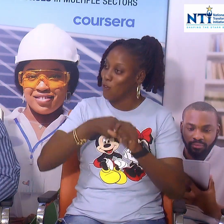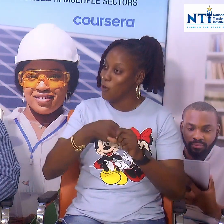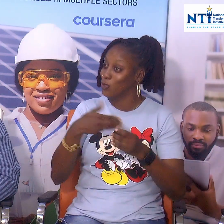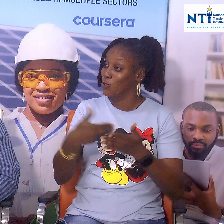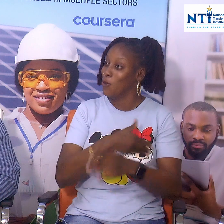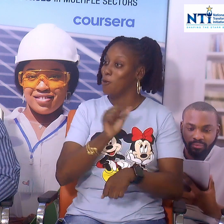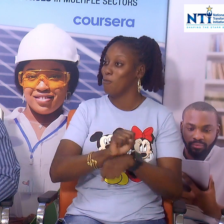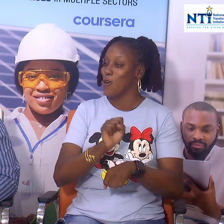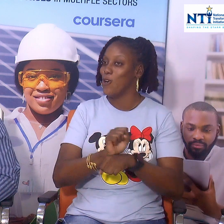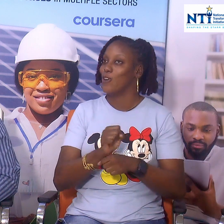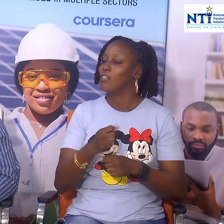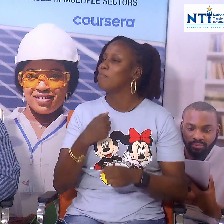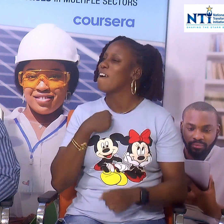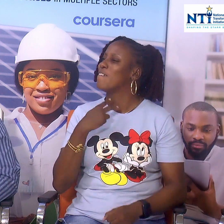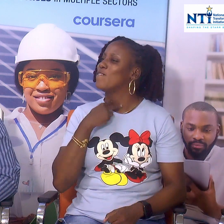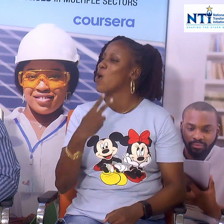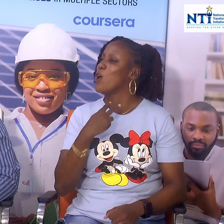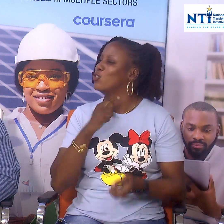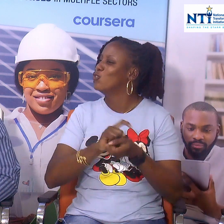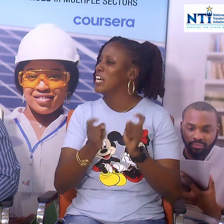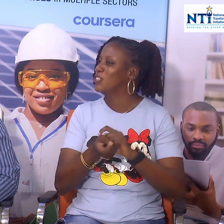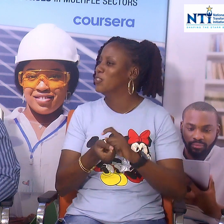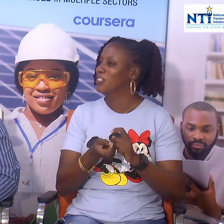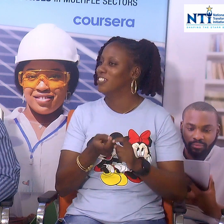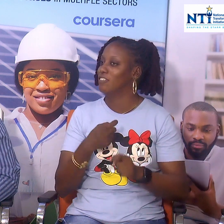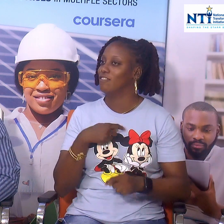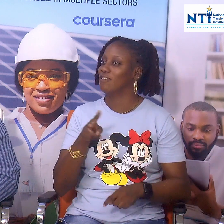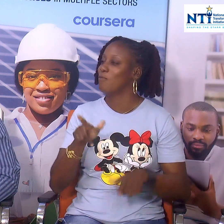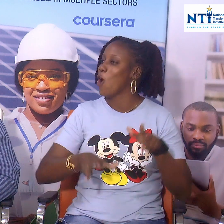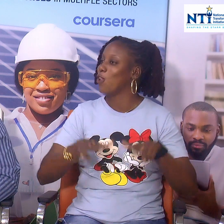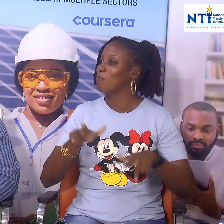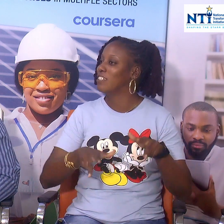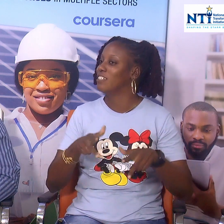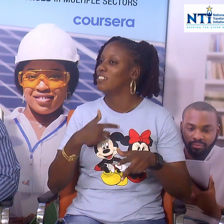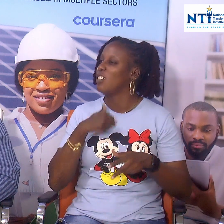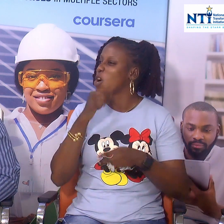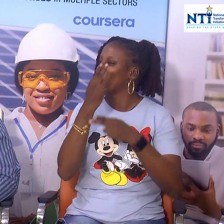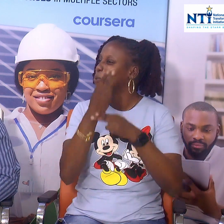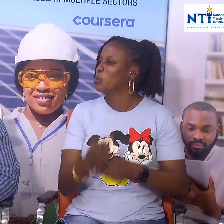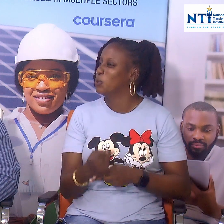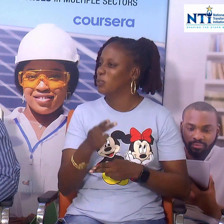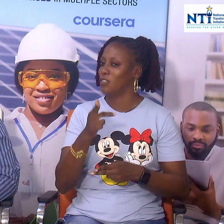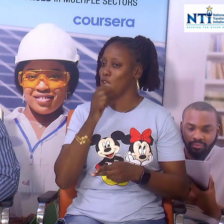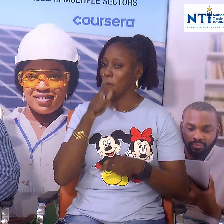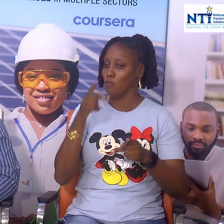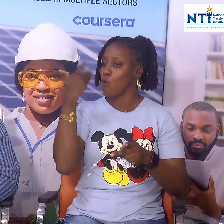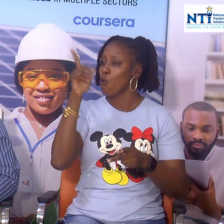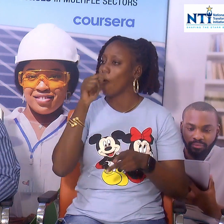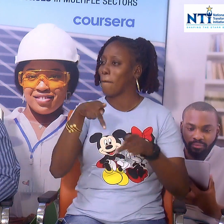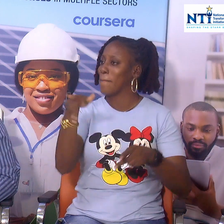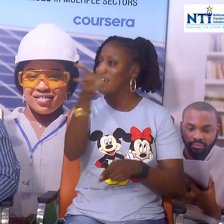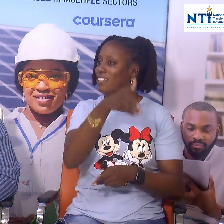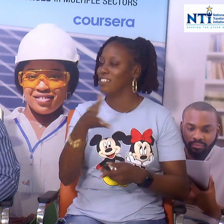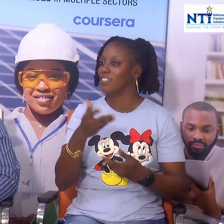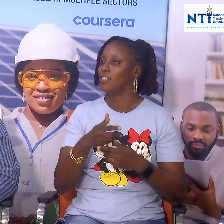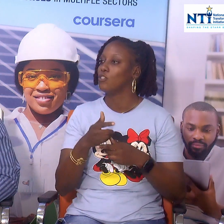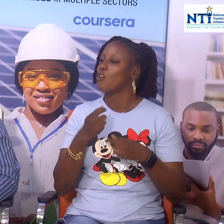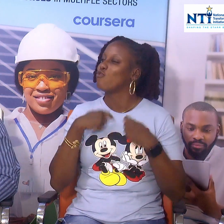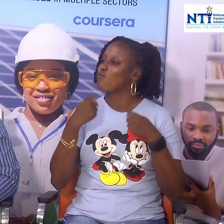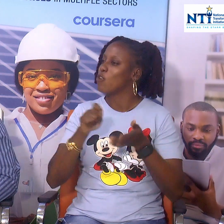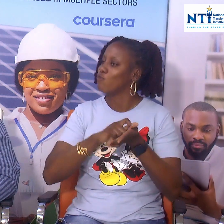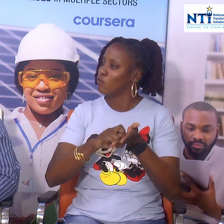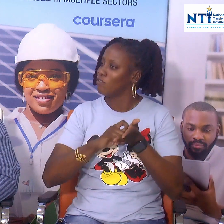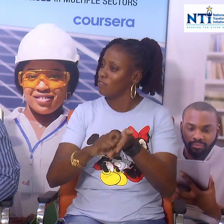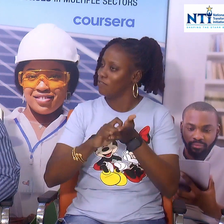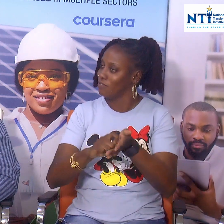So when I first joined there, I had to use my voice, but it was kind of awkward. And you know, there are people there who